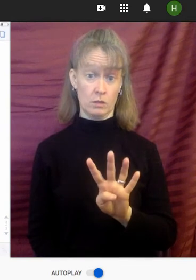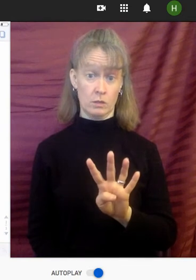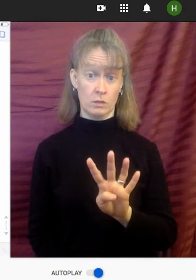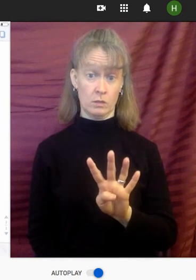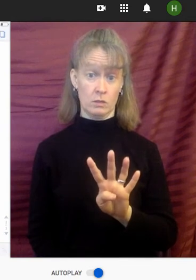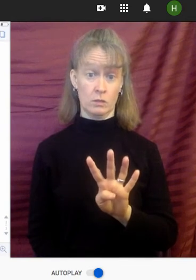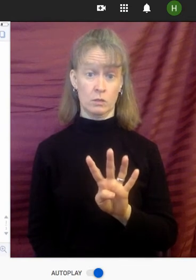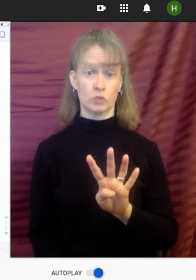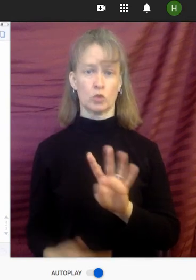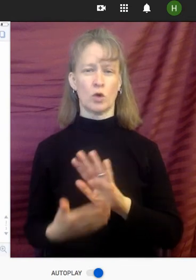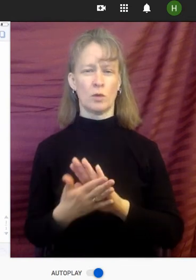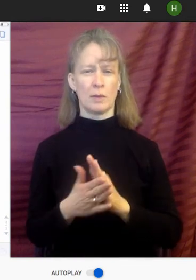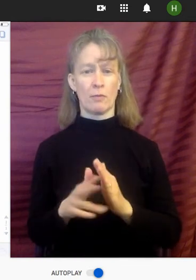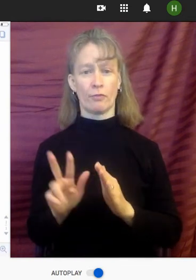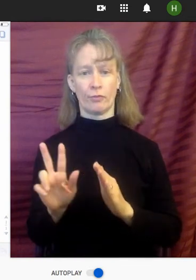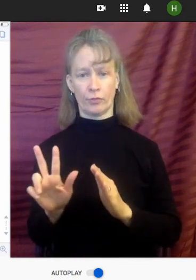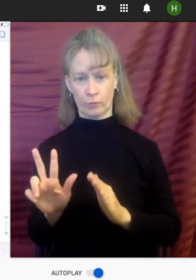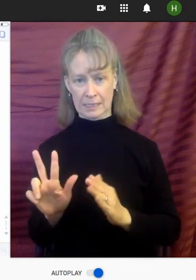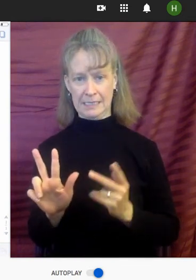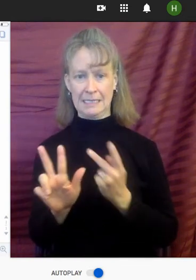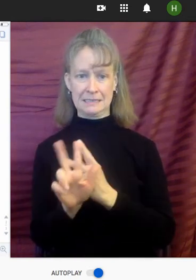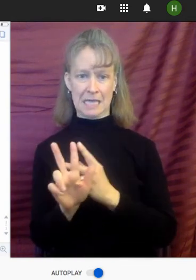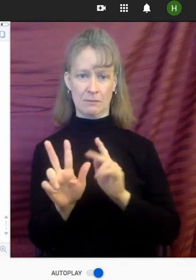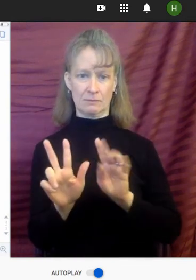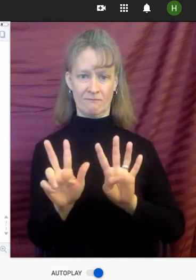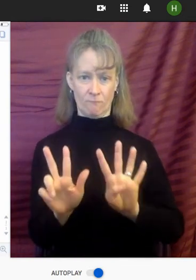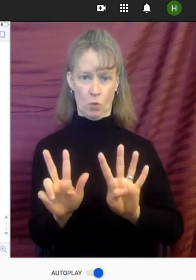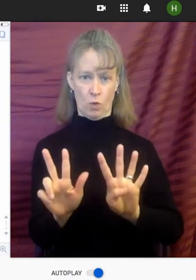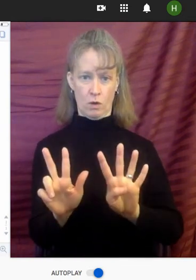have 3 times 4